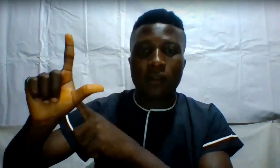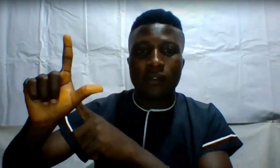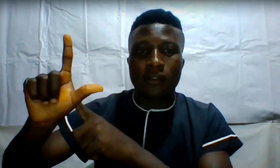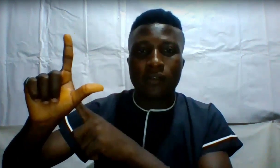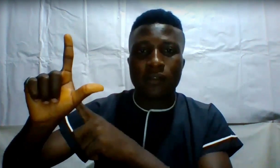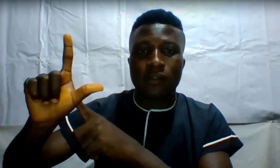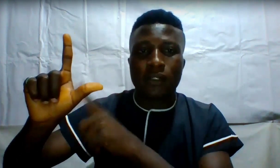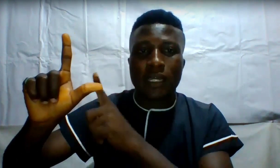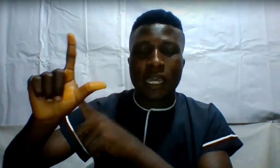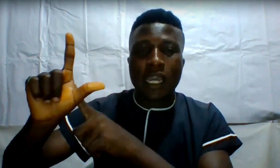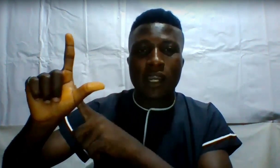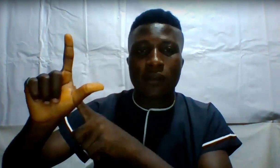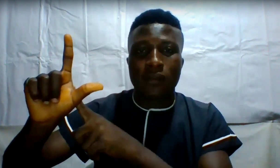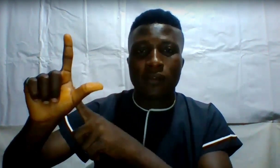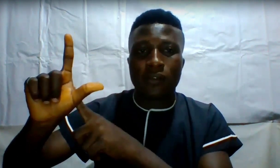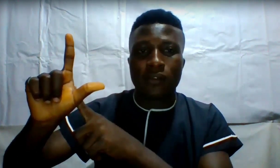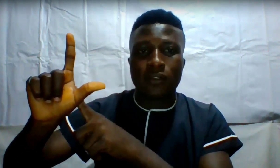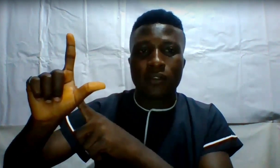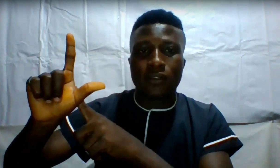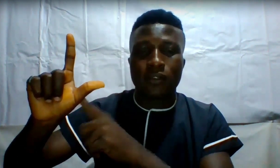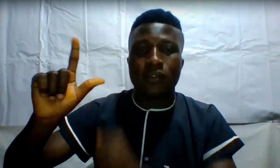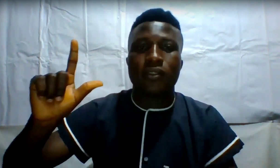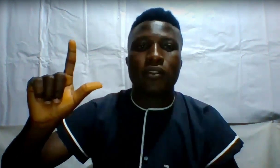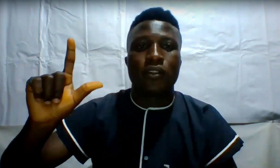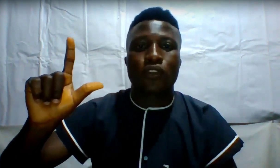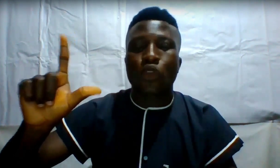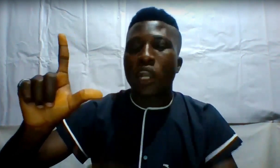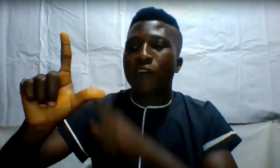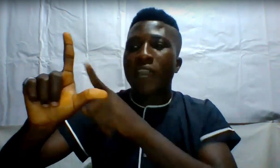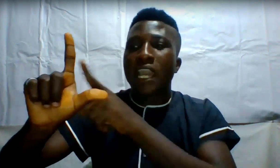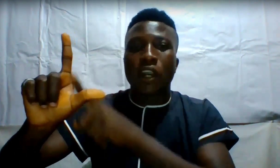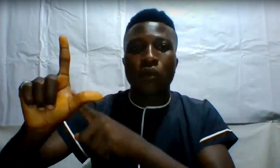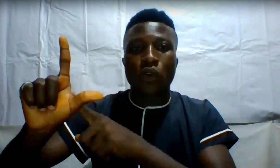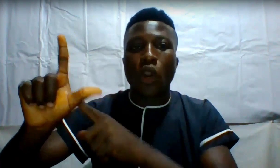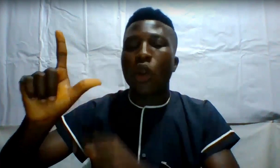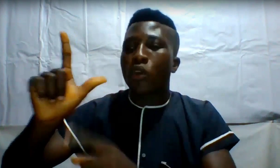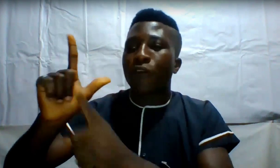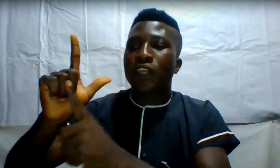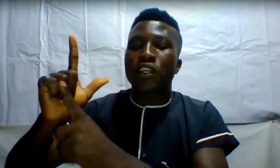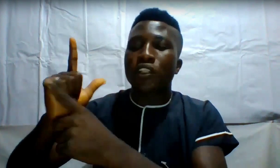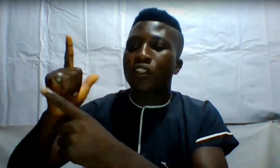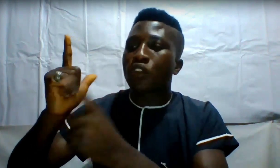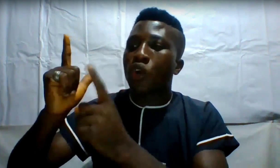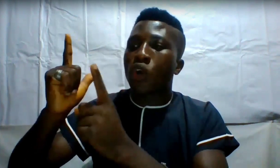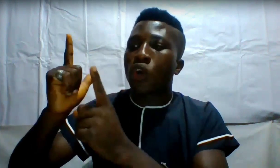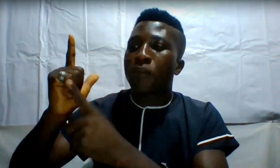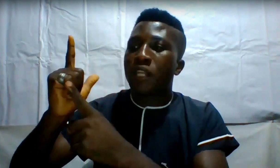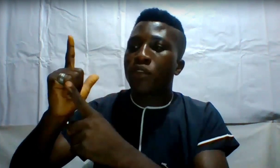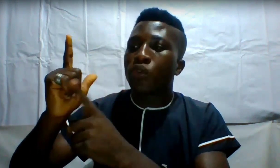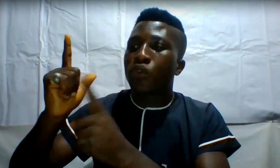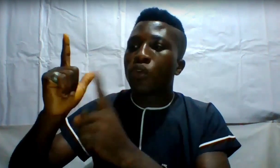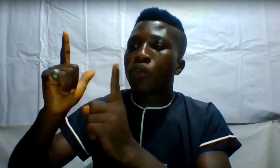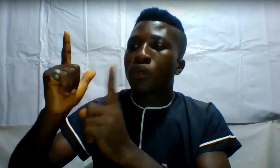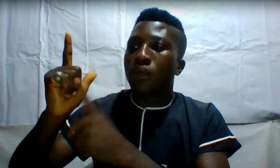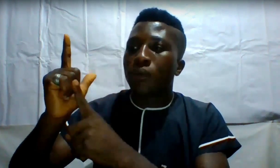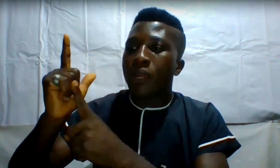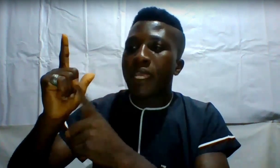L. So you have L, all your fingers, your middle, ring, and little